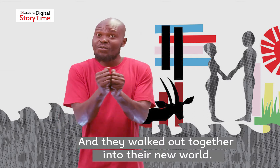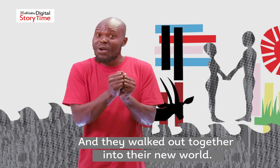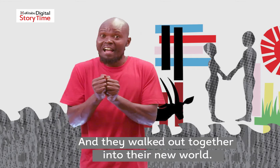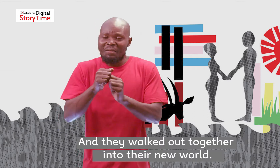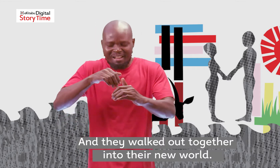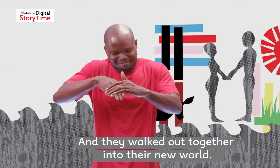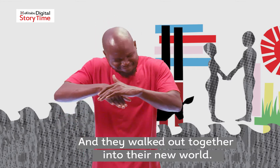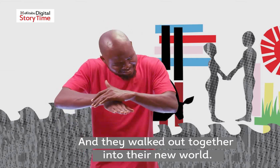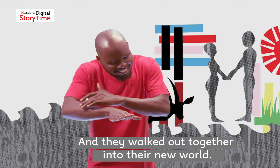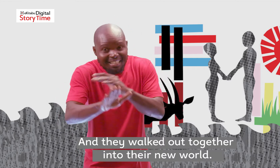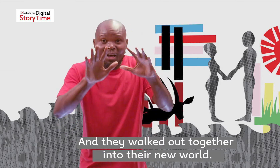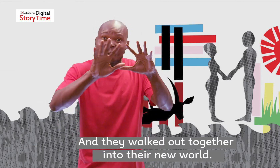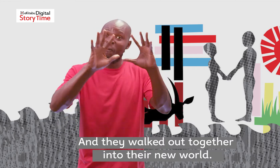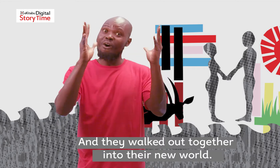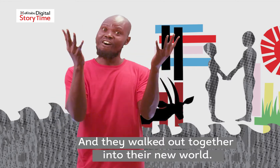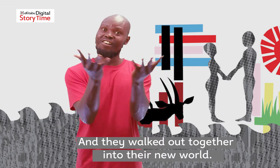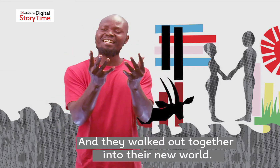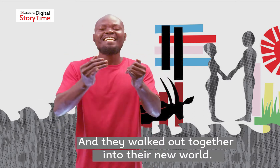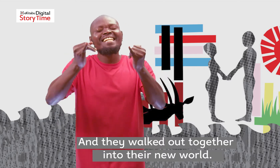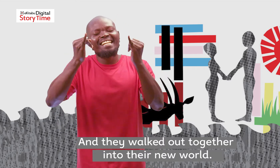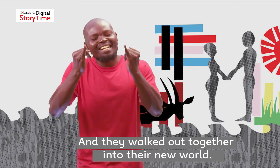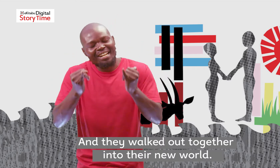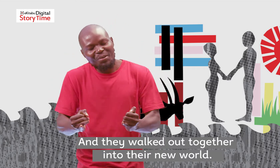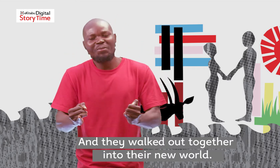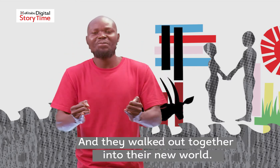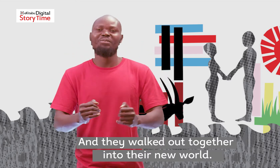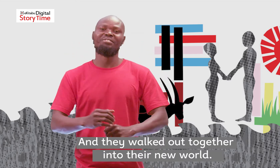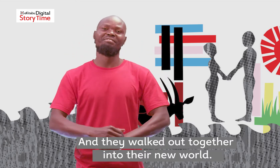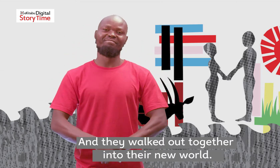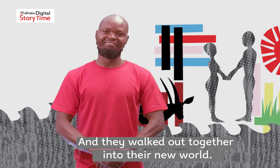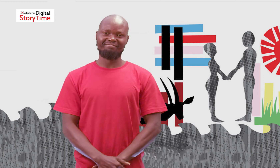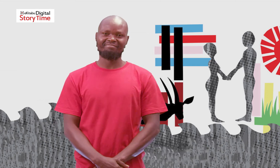And they walked out together into their new world.